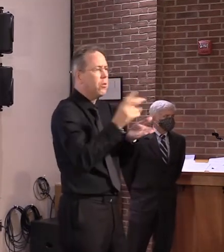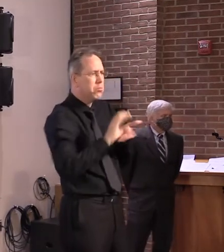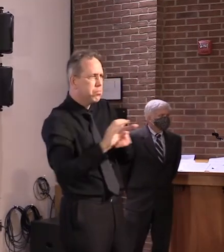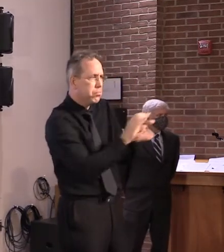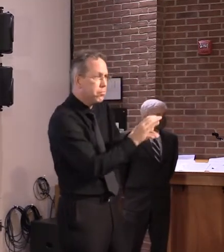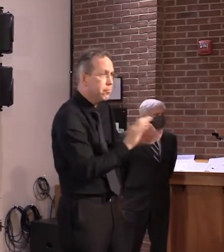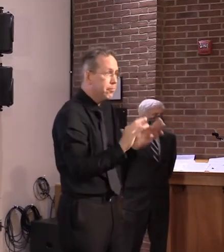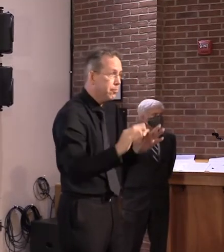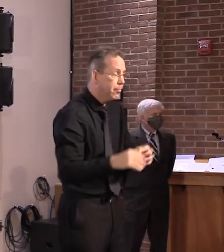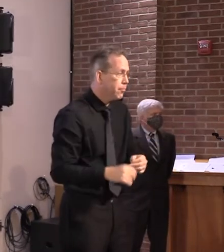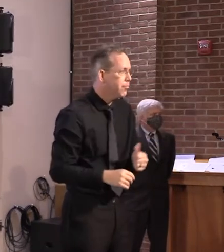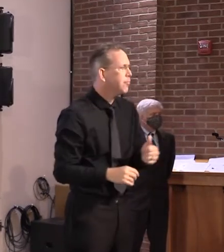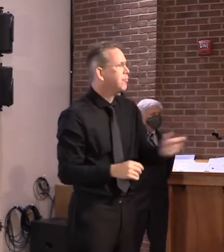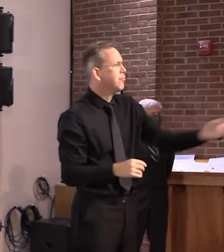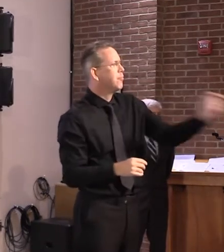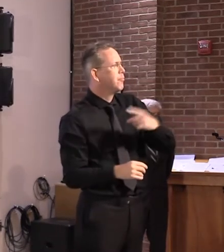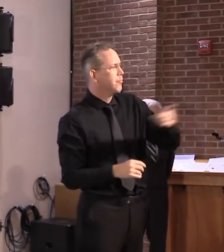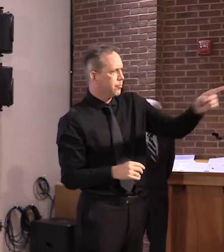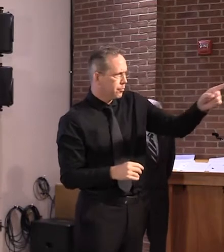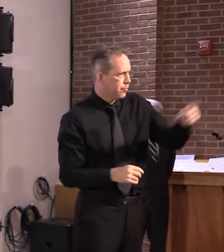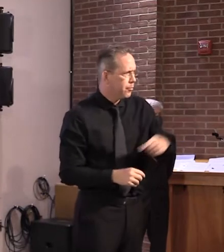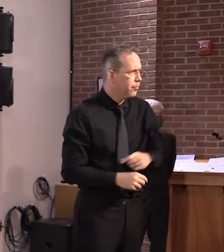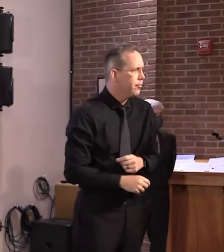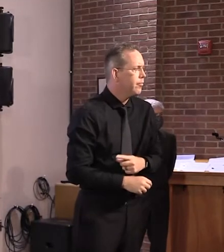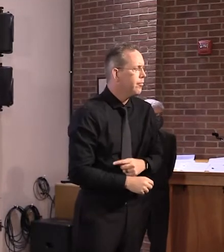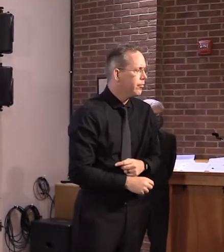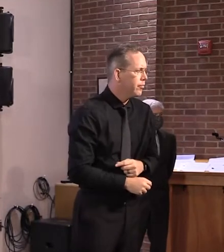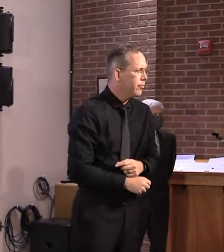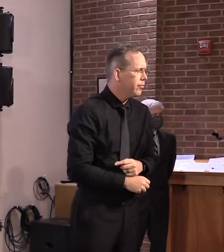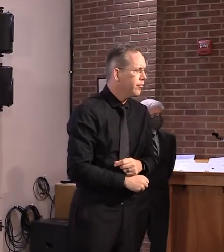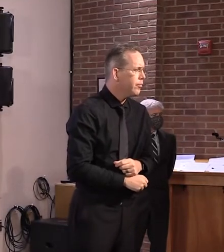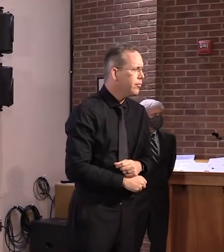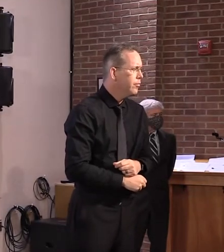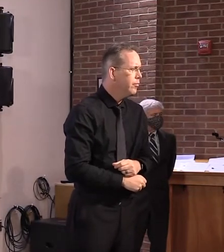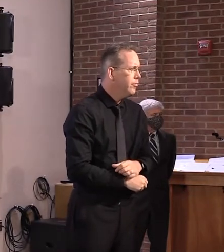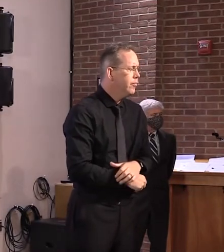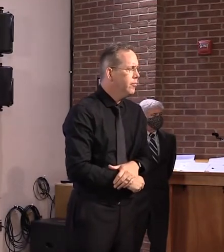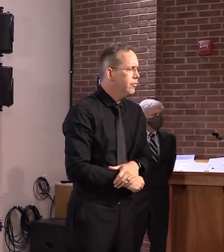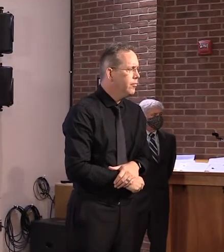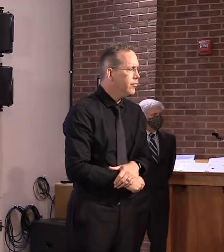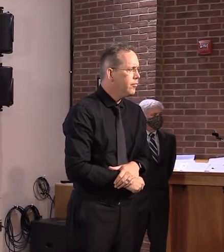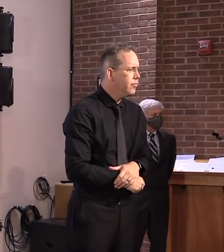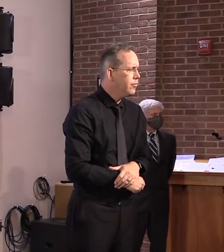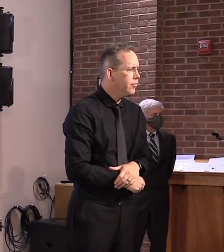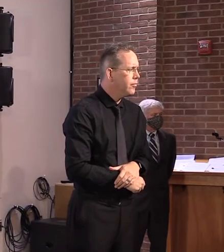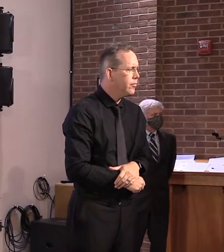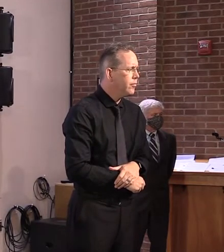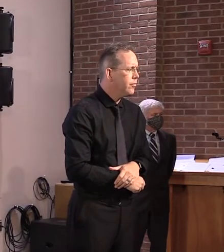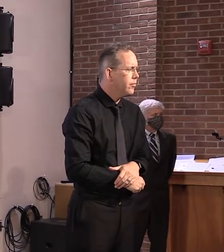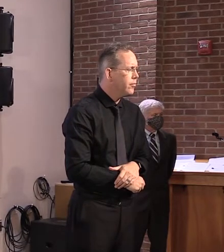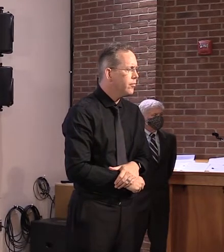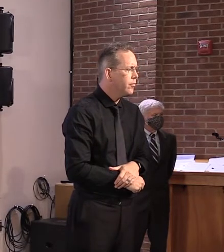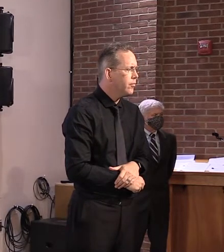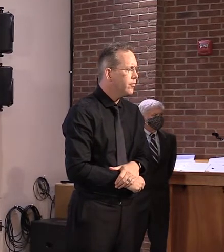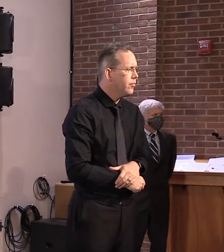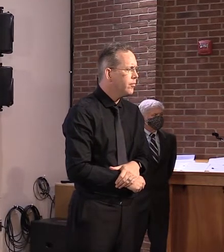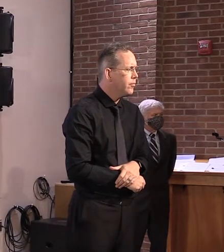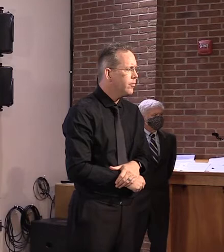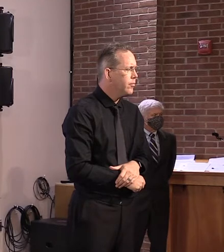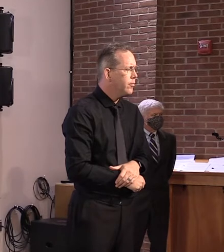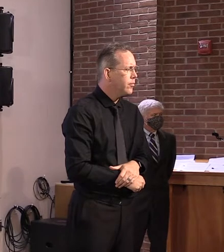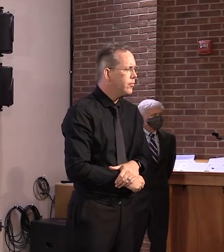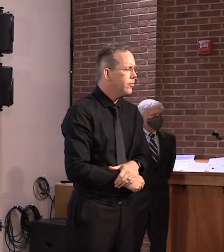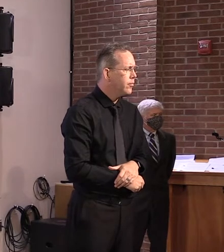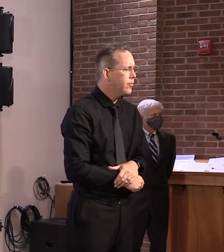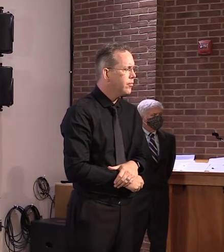This question might be for Dr. Levine, but Governor, you might want to weigh in as well. We've heard some reports that over the weekend there were a couple of Burlington